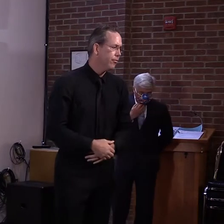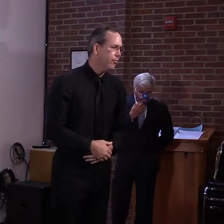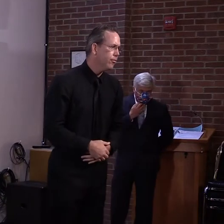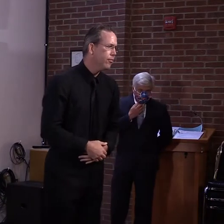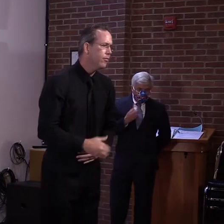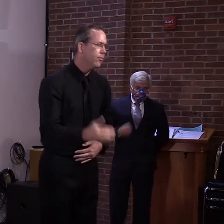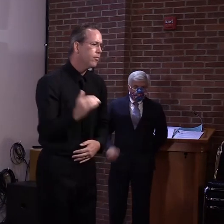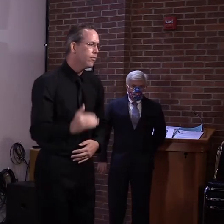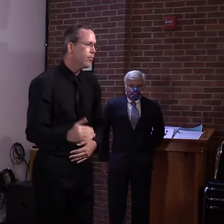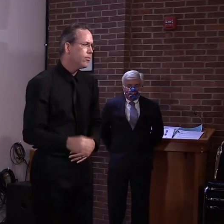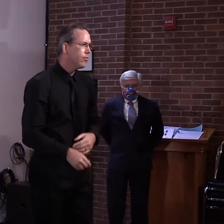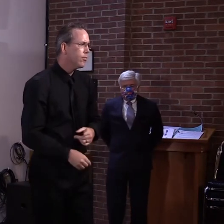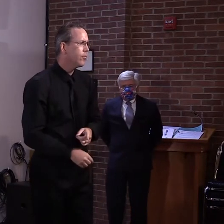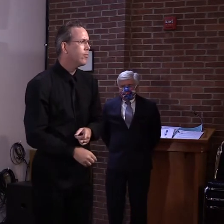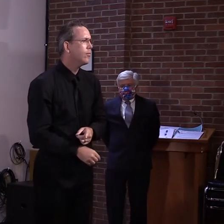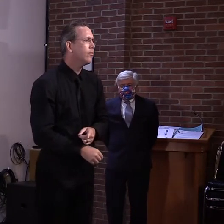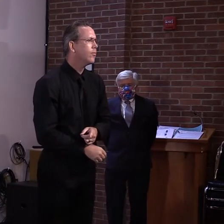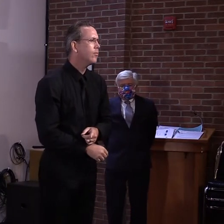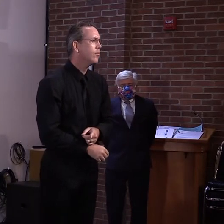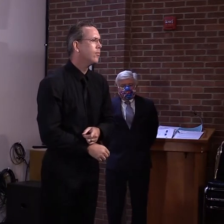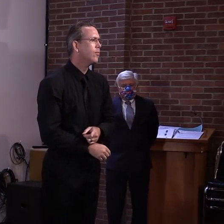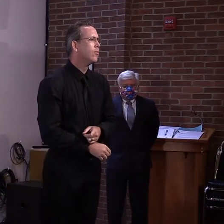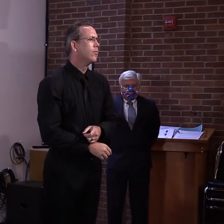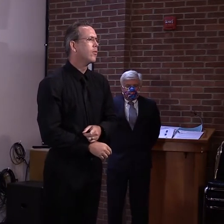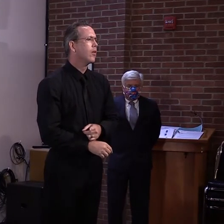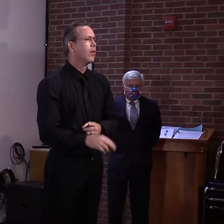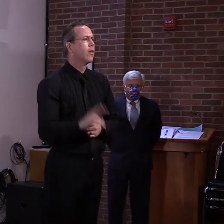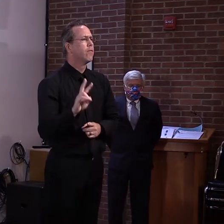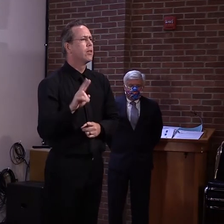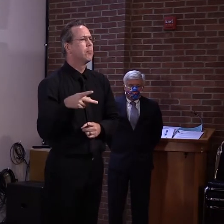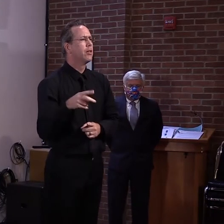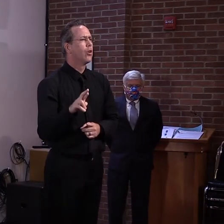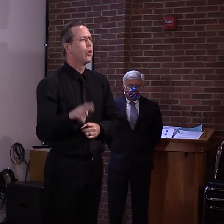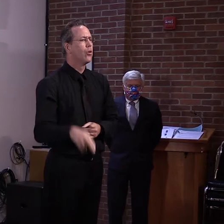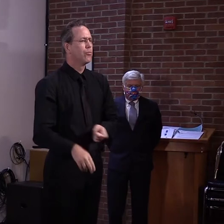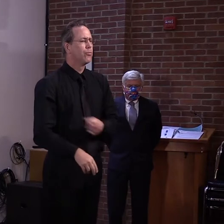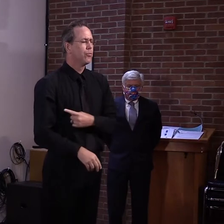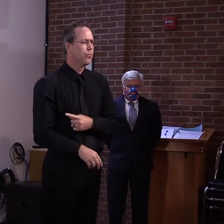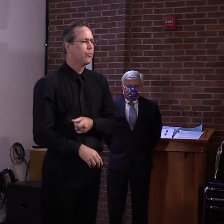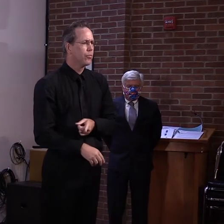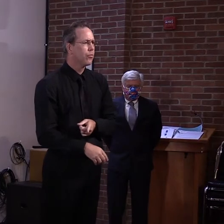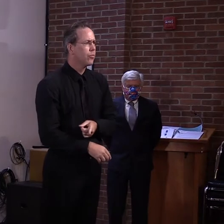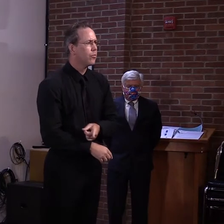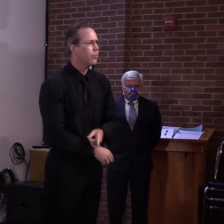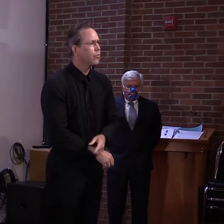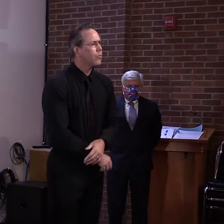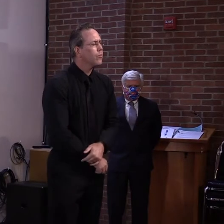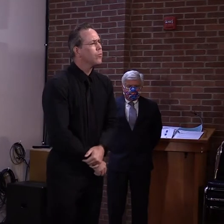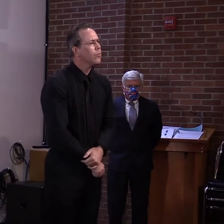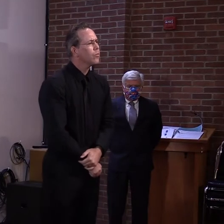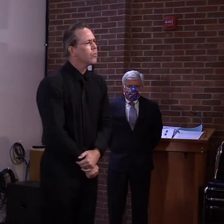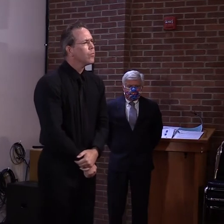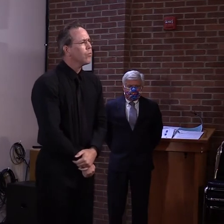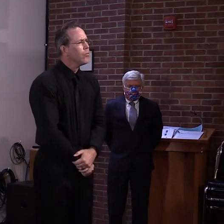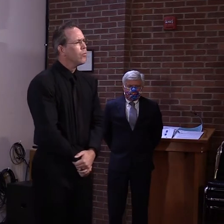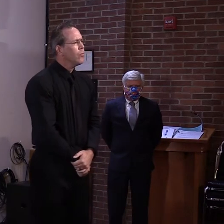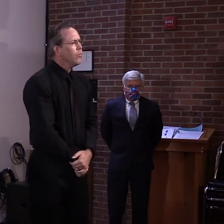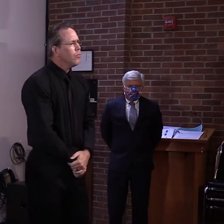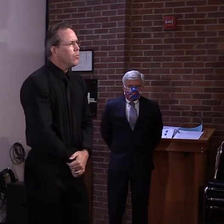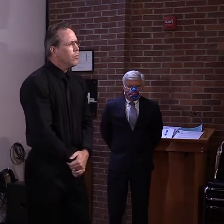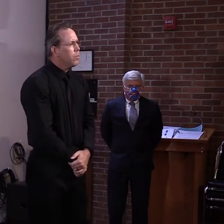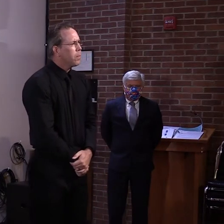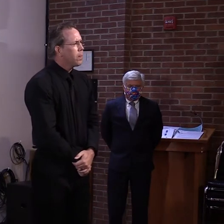Peter Hirschfeld, BPR. Yeah, first, just a quick clarification on the